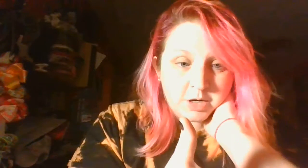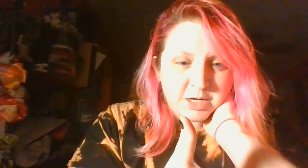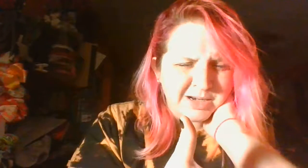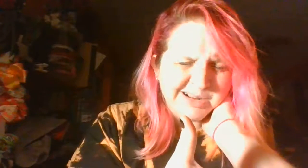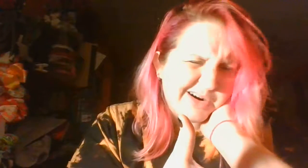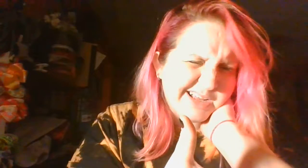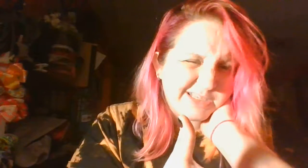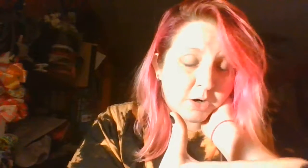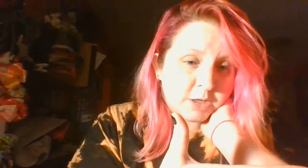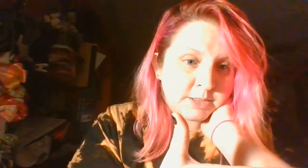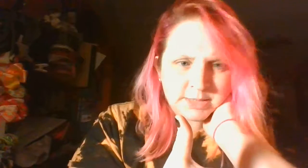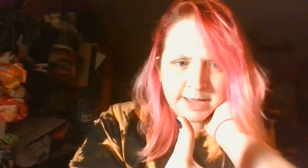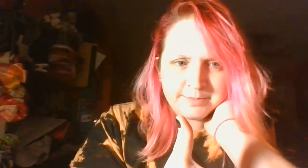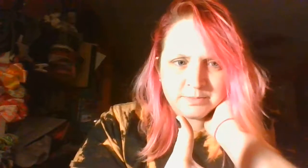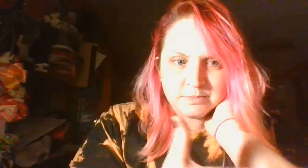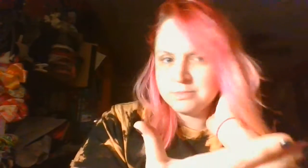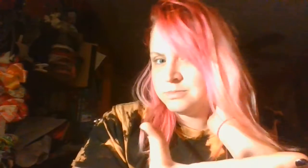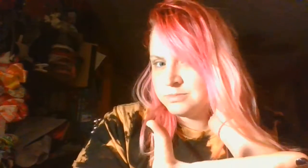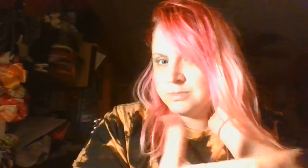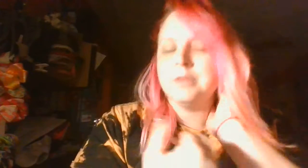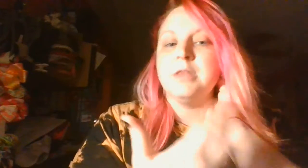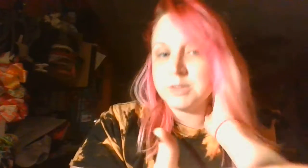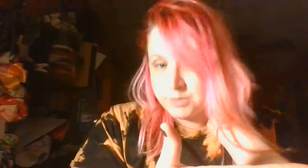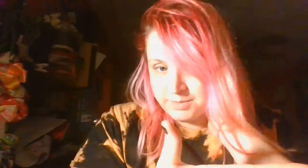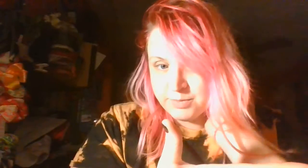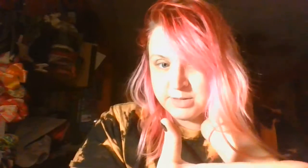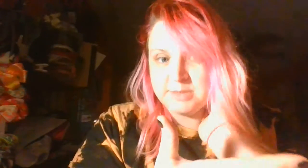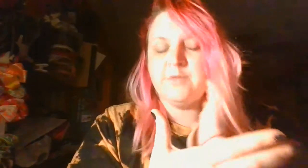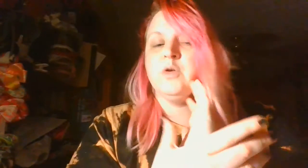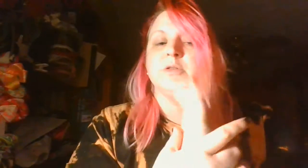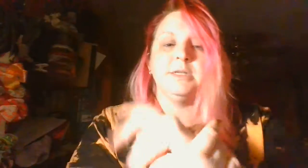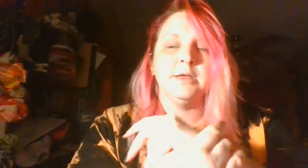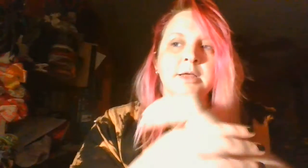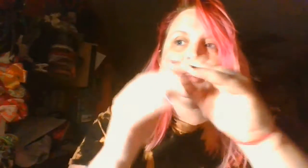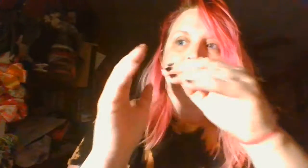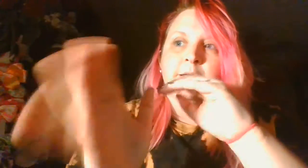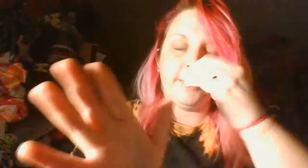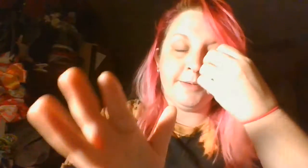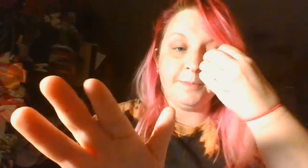hard step. That's what we mean with the difficulty